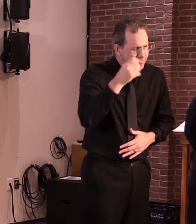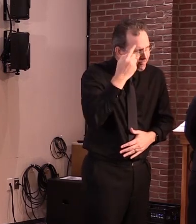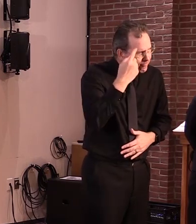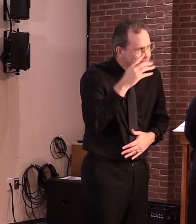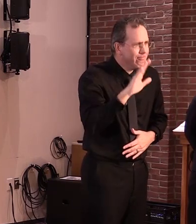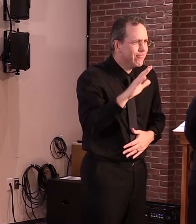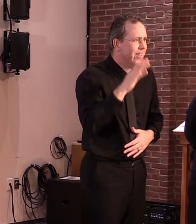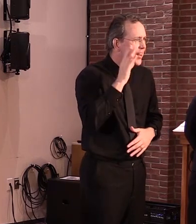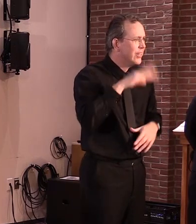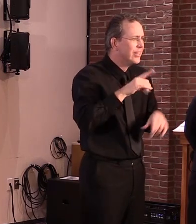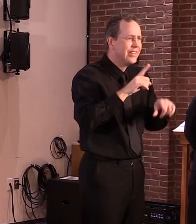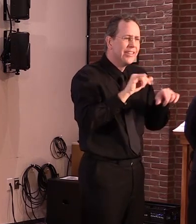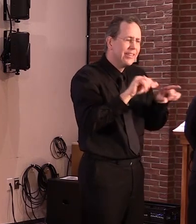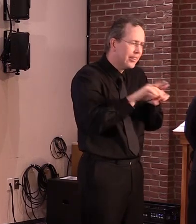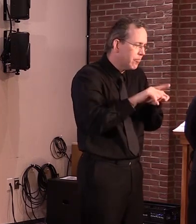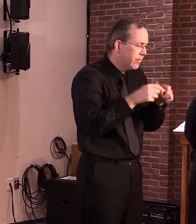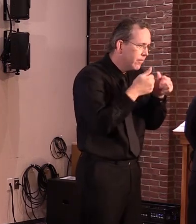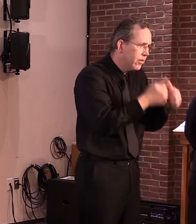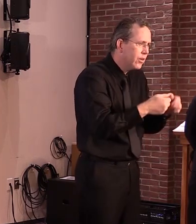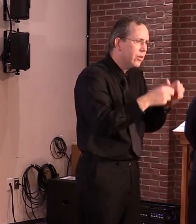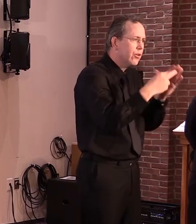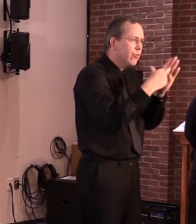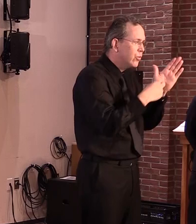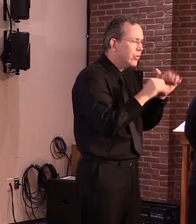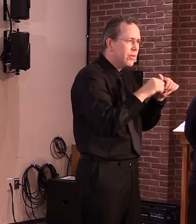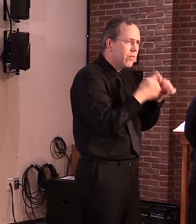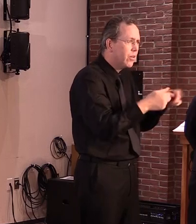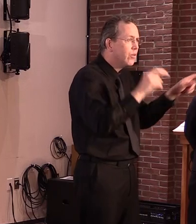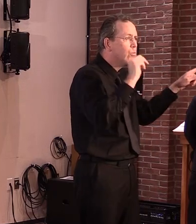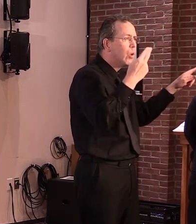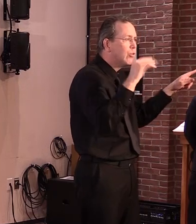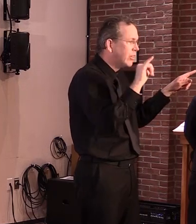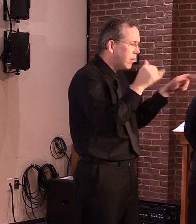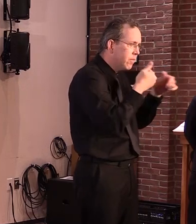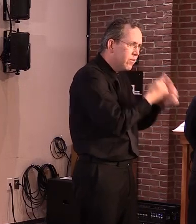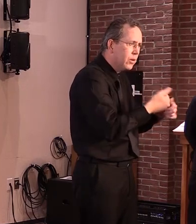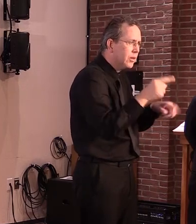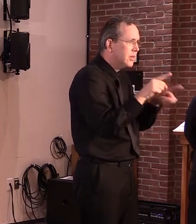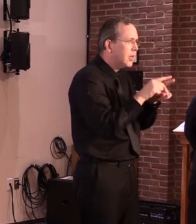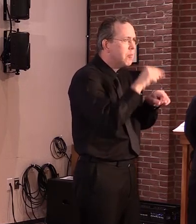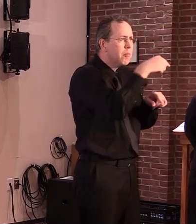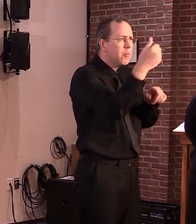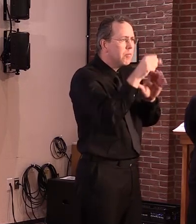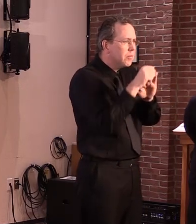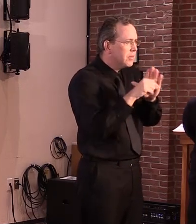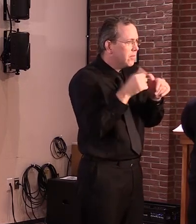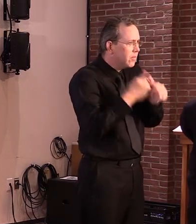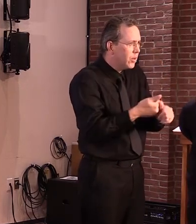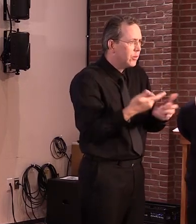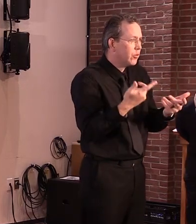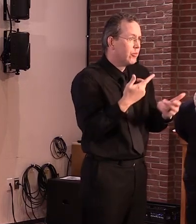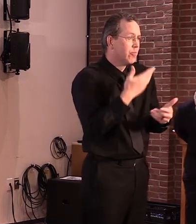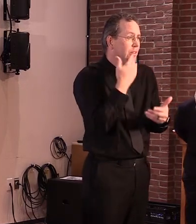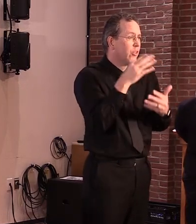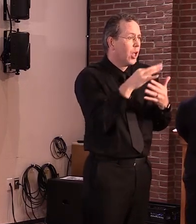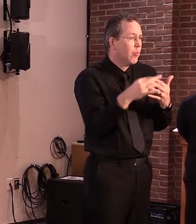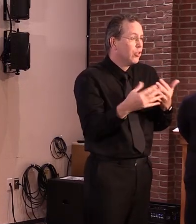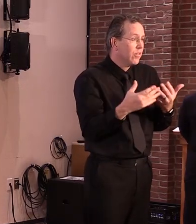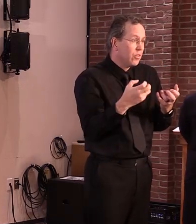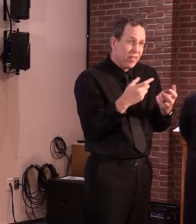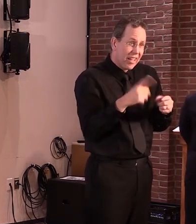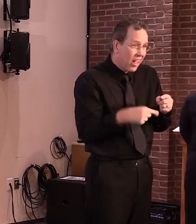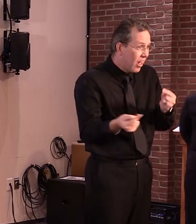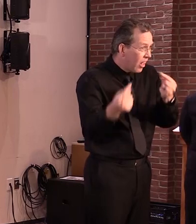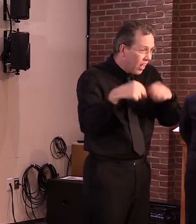So we'll look for better ways to do this. Again, our hope is that we'll work our way through this, be able to